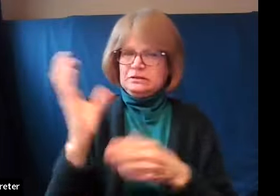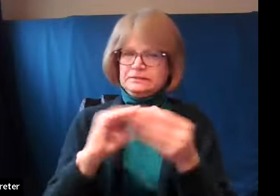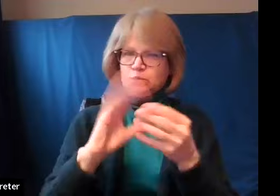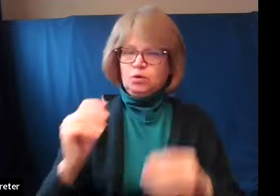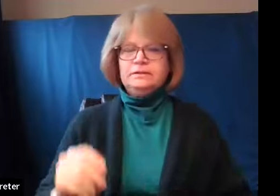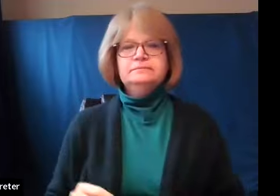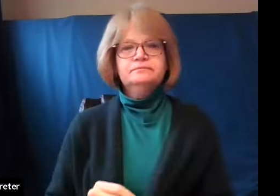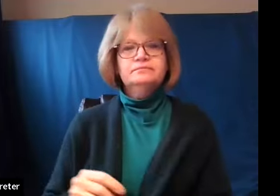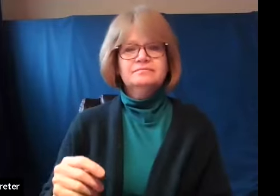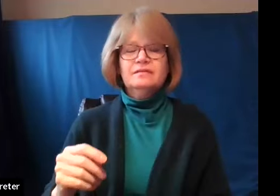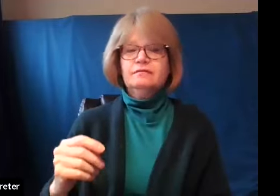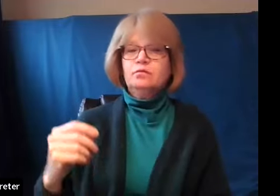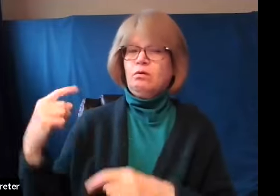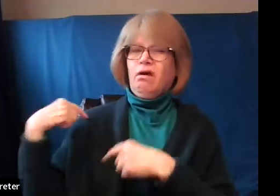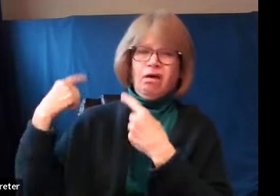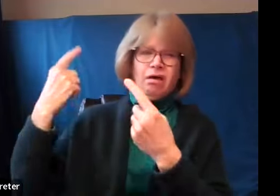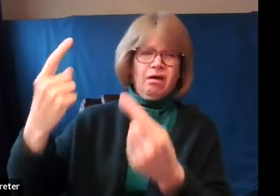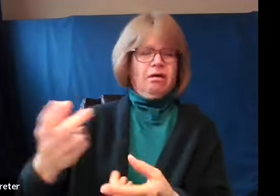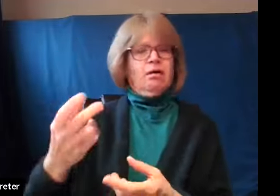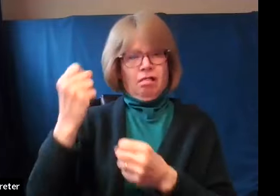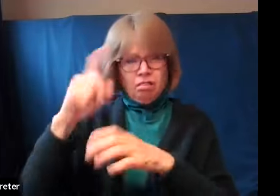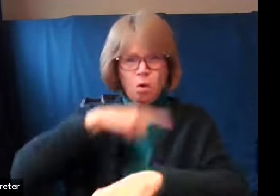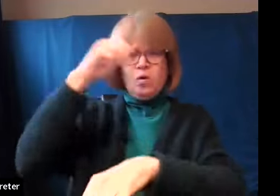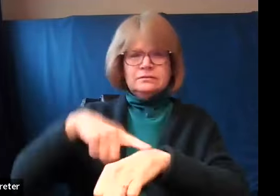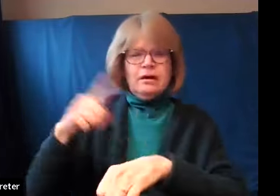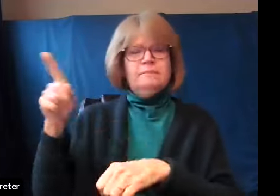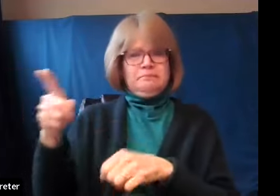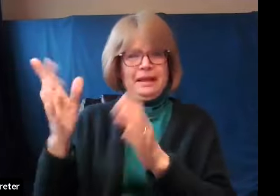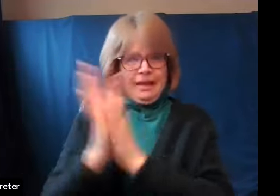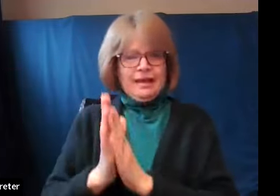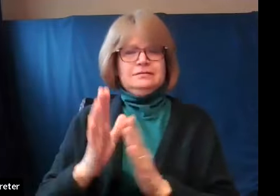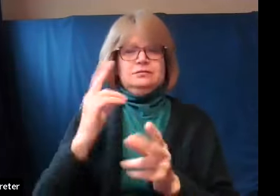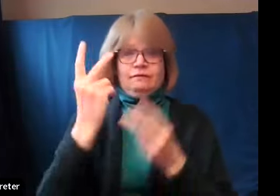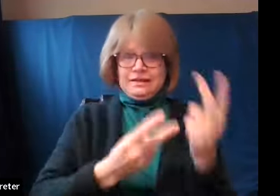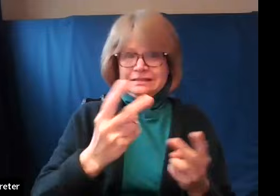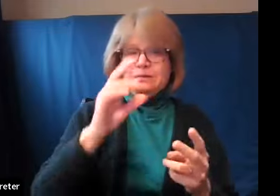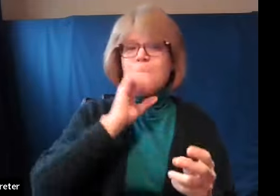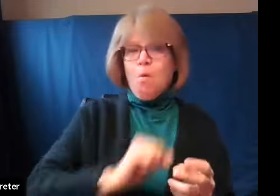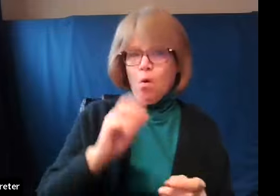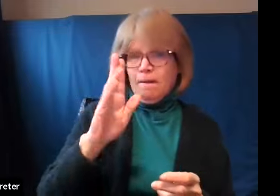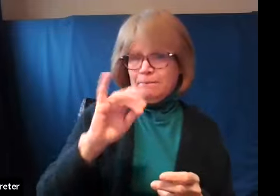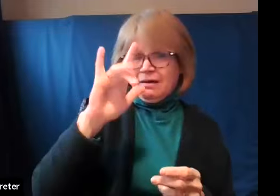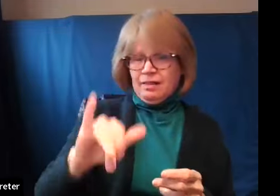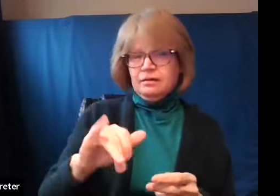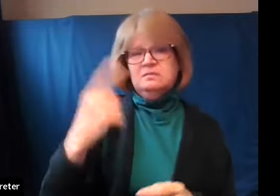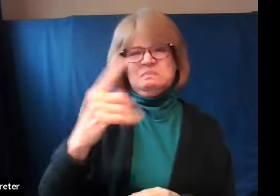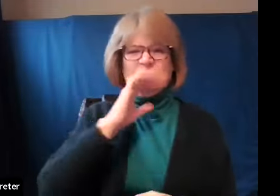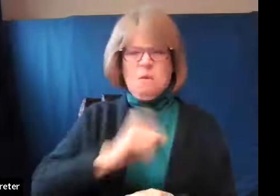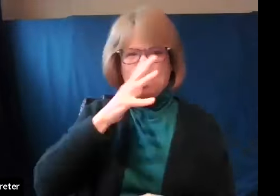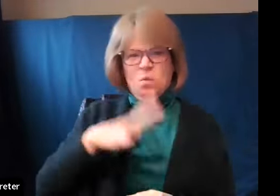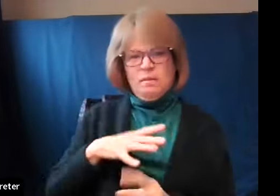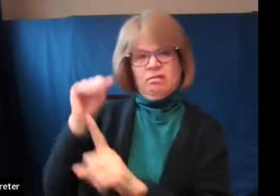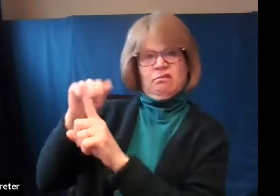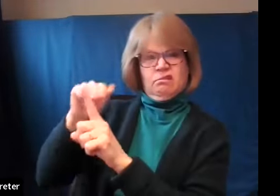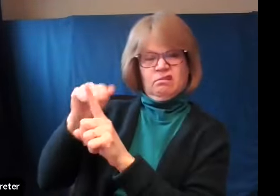For centuries, he was asked to visit Old Billy. At least it seemed like centuries, with Irma Reisig haranguing the Reverend Cutler